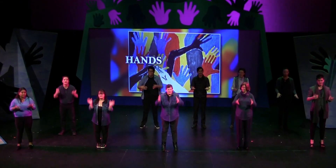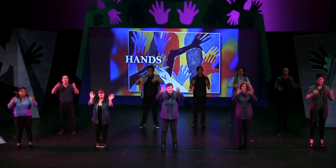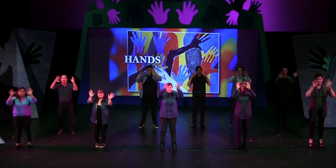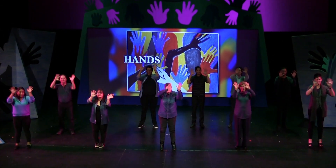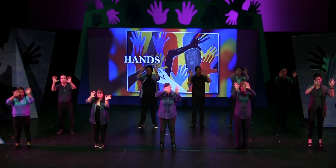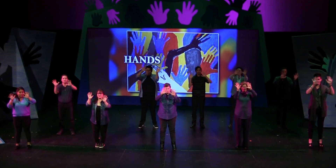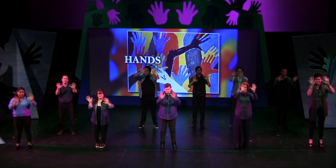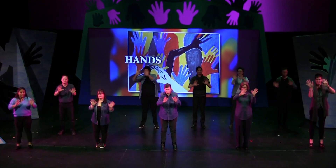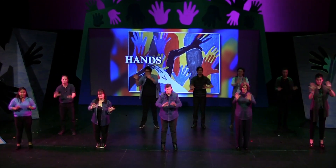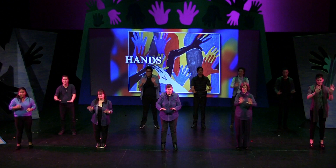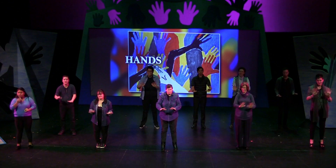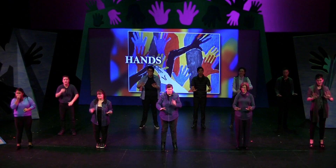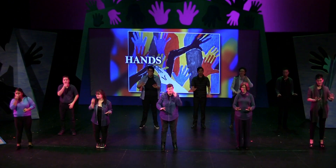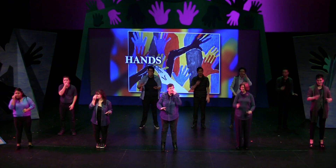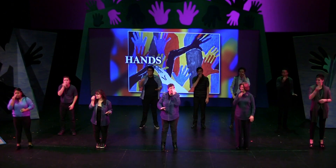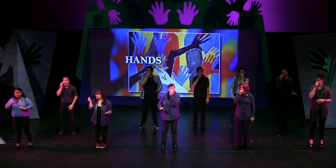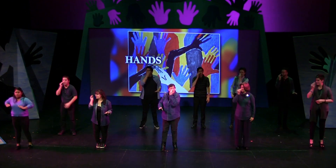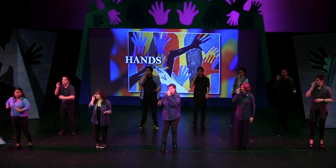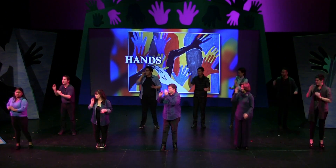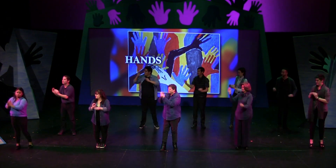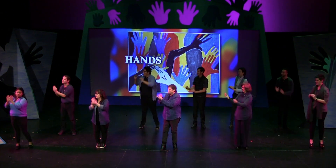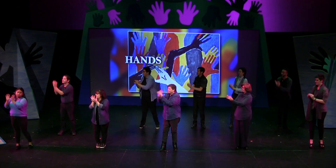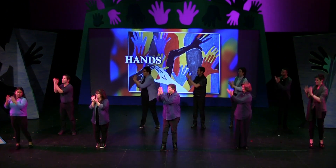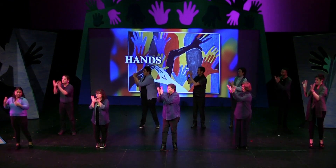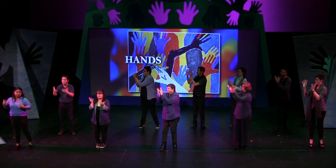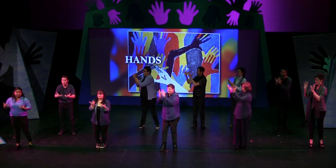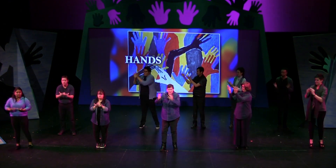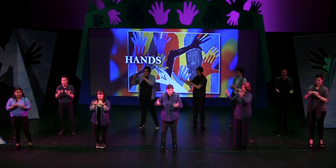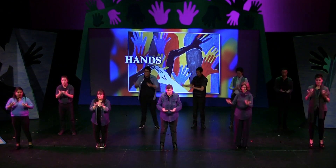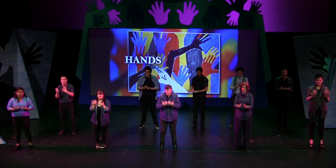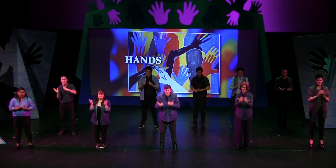What are hands? Snow falling, flowers blooming,